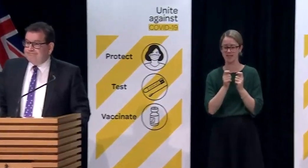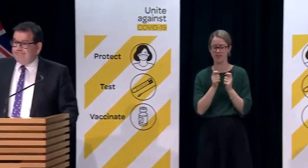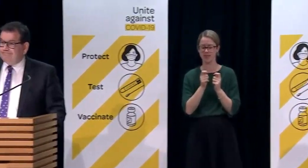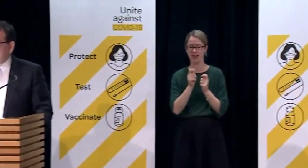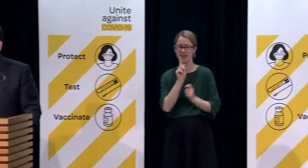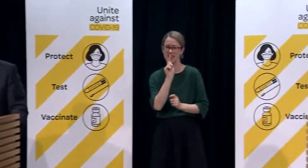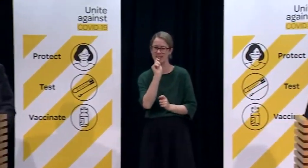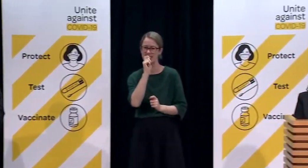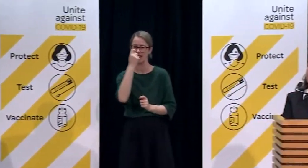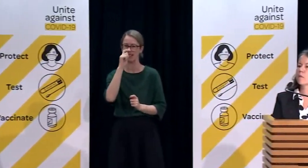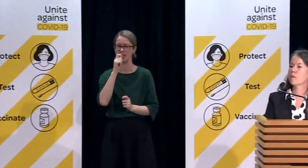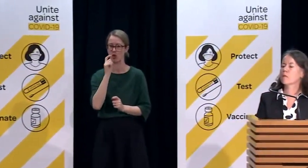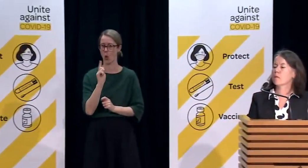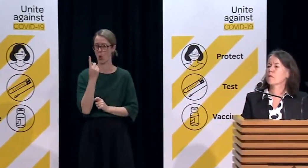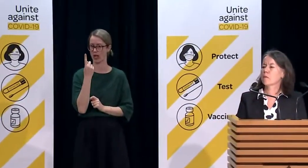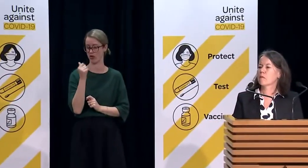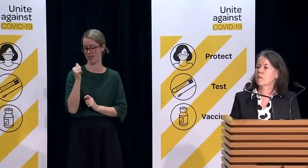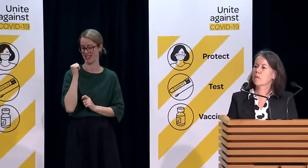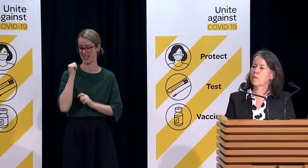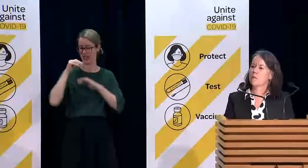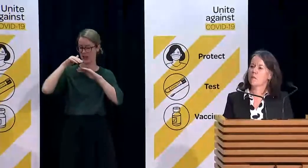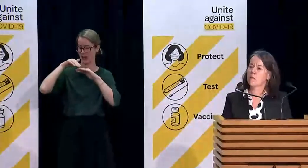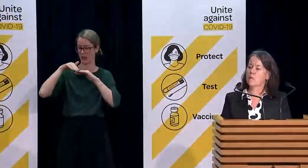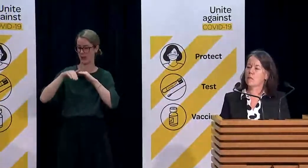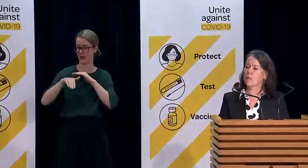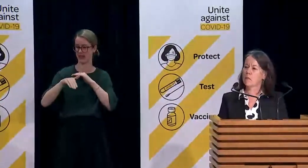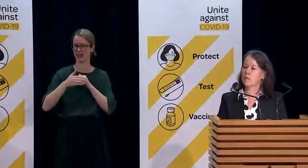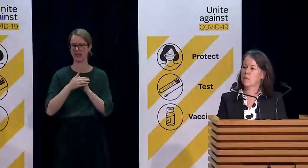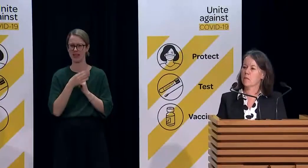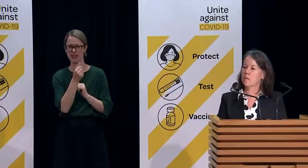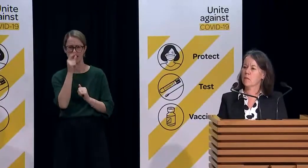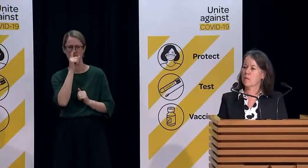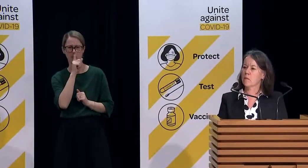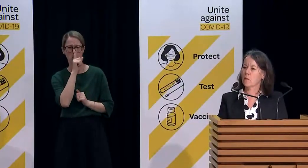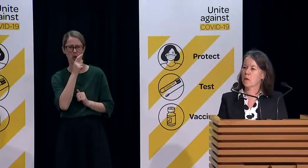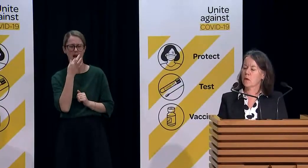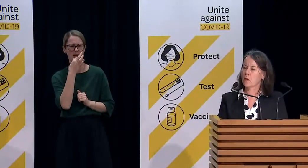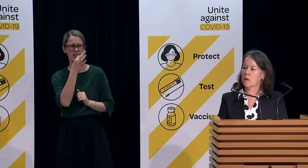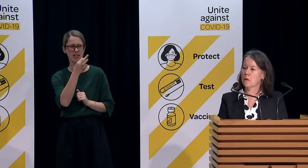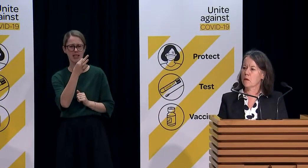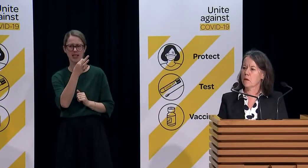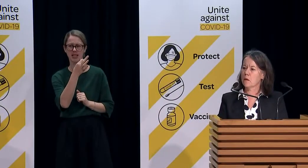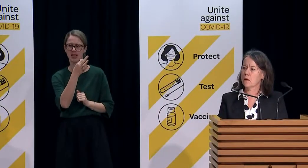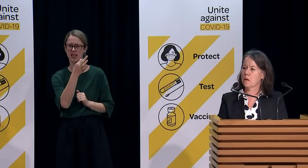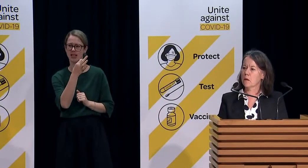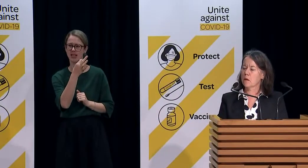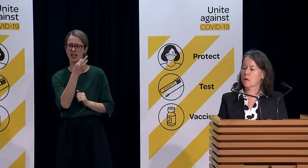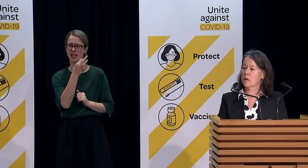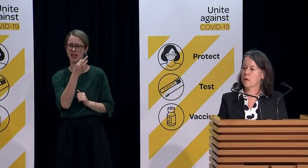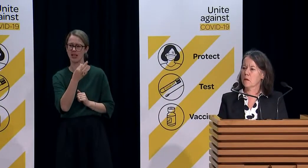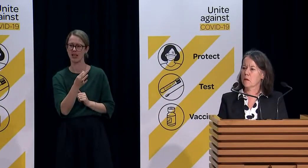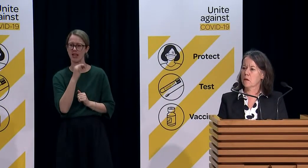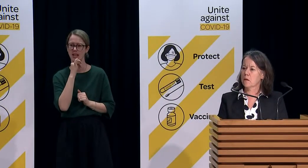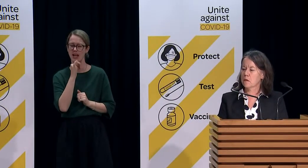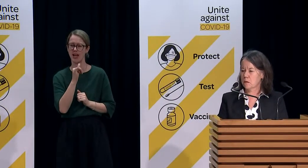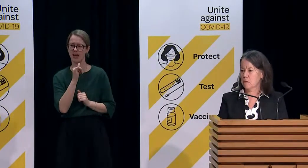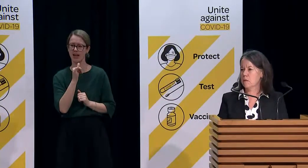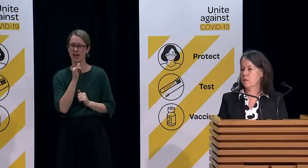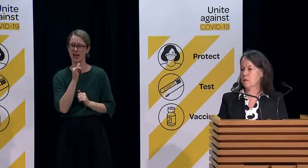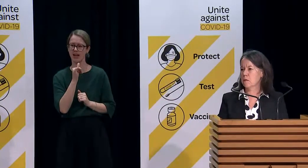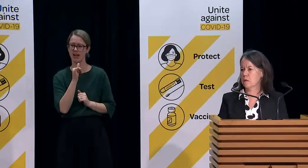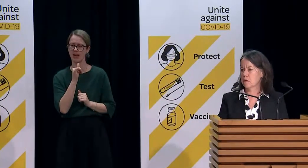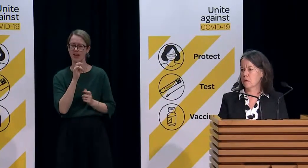off quite substantially over the last few days. Some people are questioning whether the recording of those tests has changed from